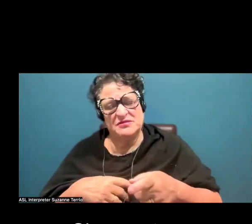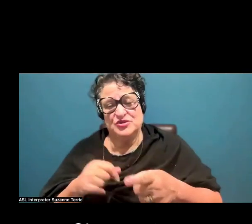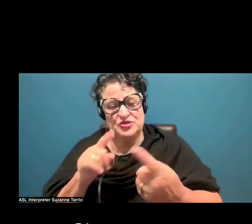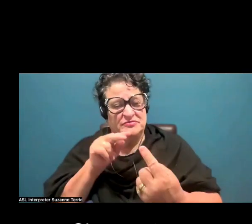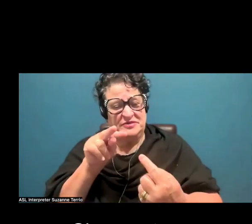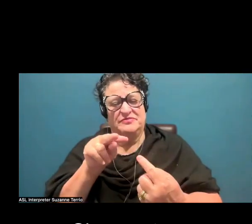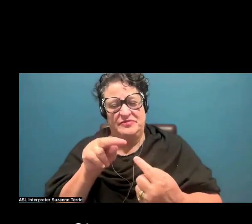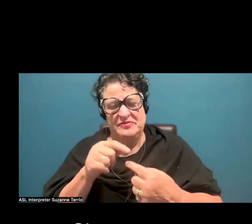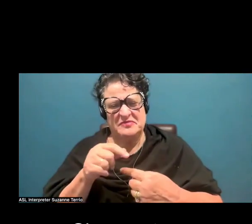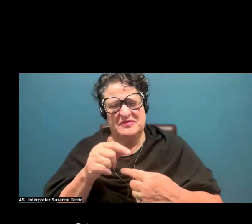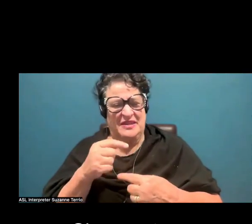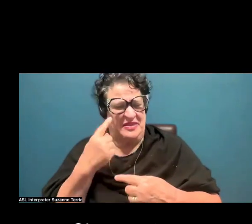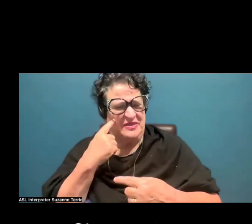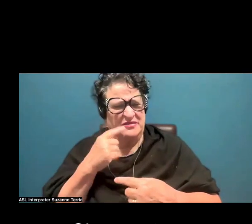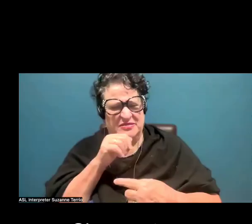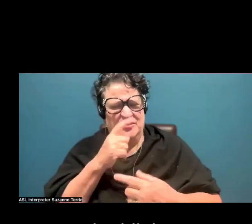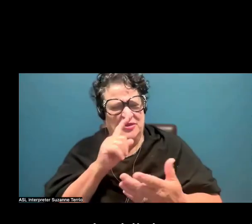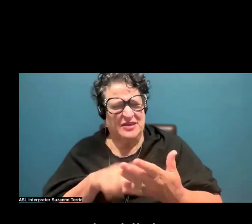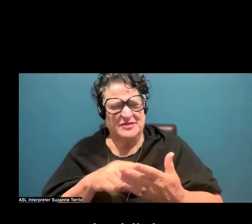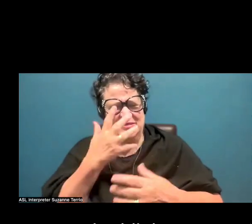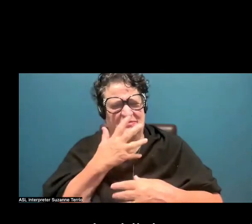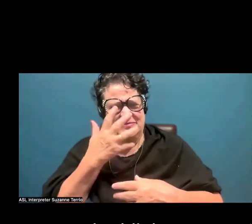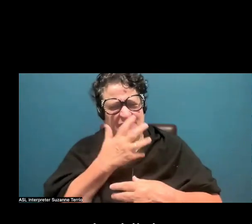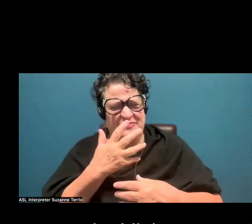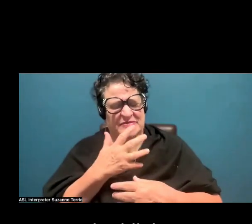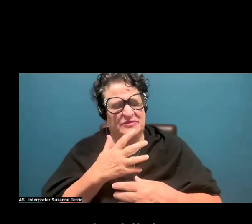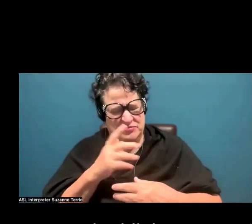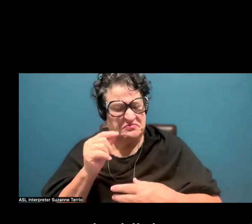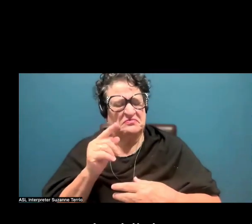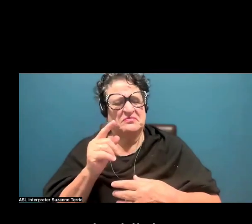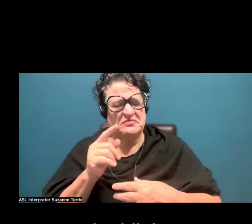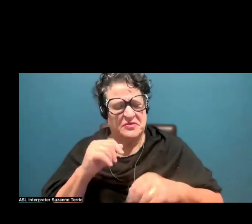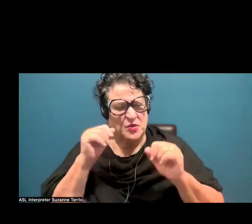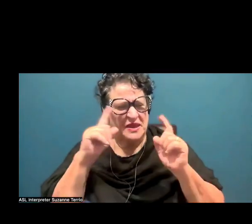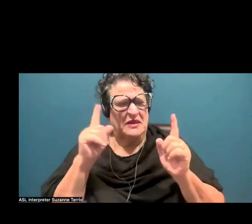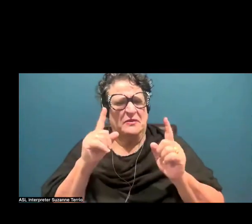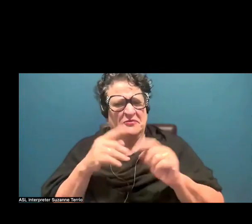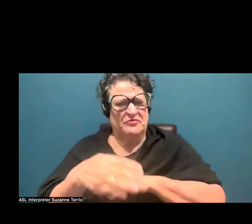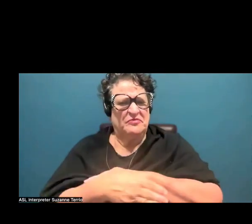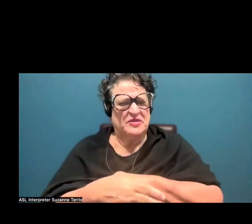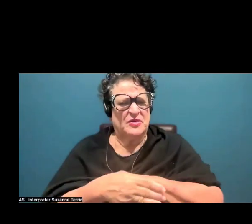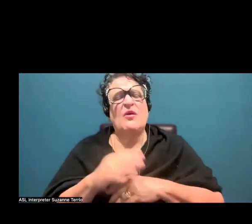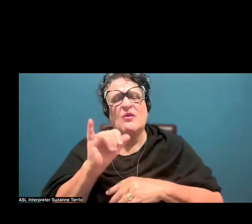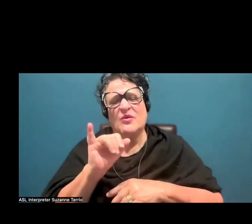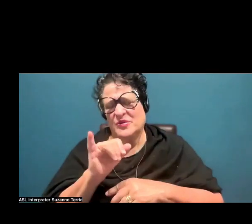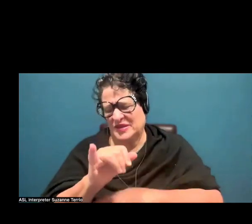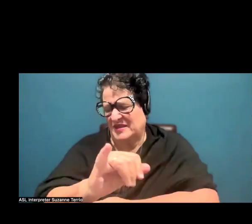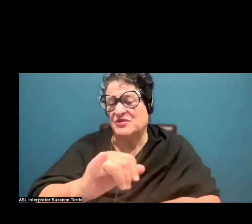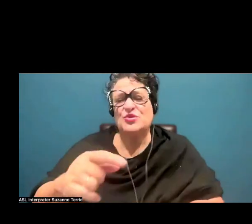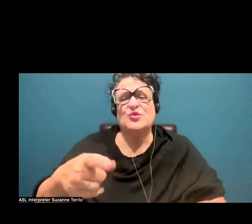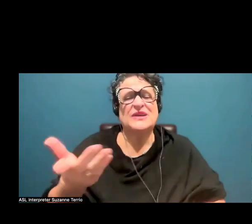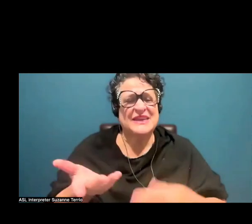and for a moment, I think she doesn't recognize me, but then she blinks, seems to wake from a long midnight. Oh, Nan, you're